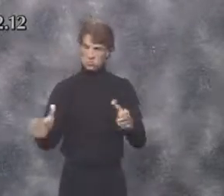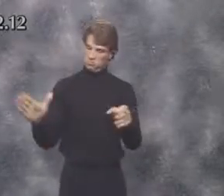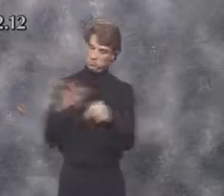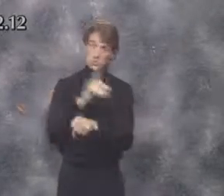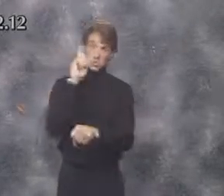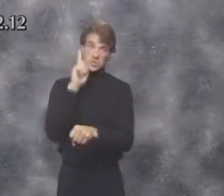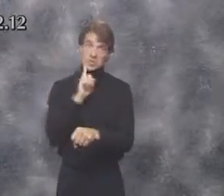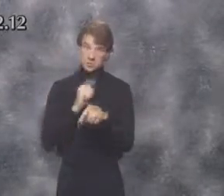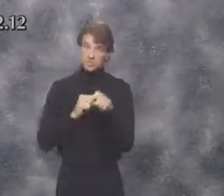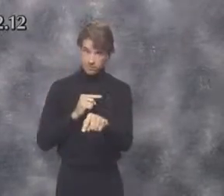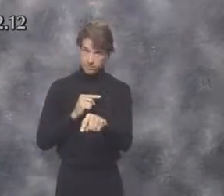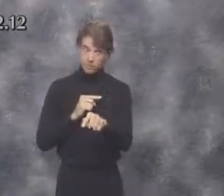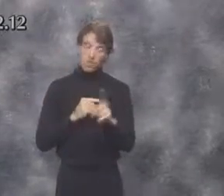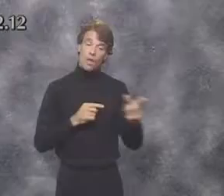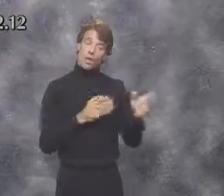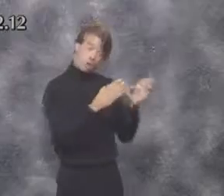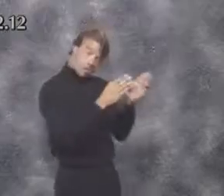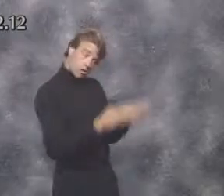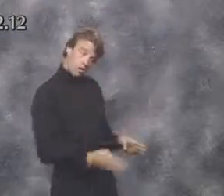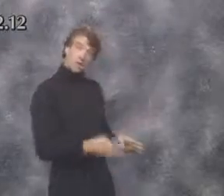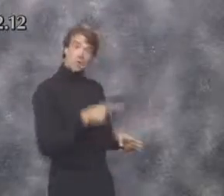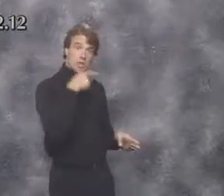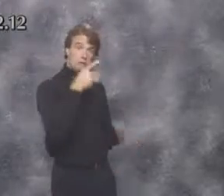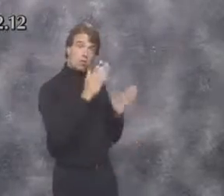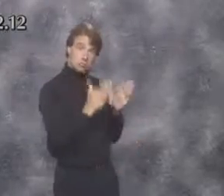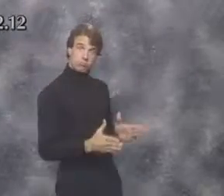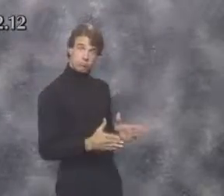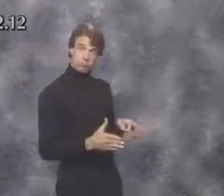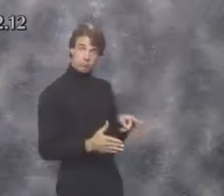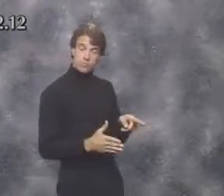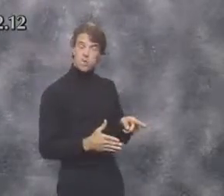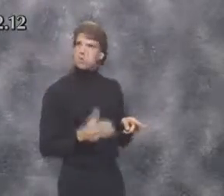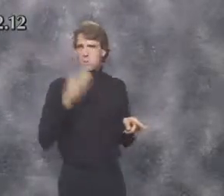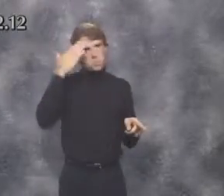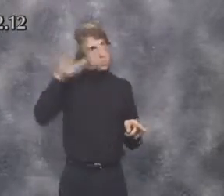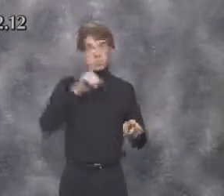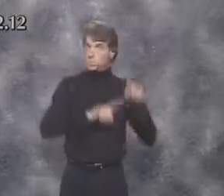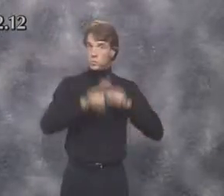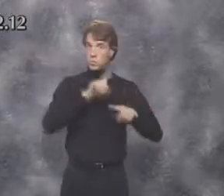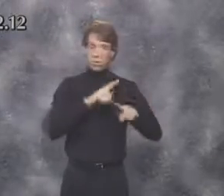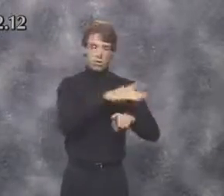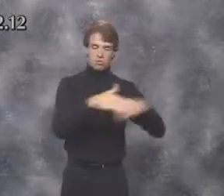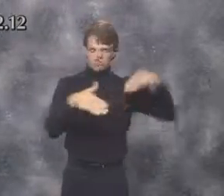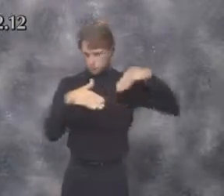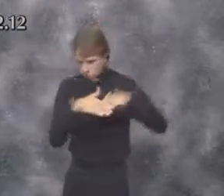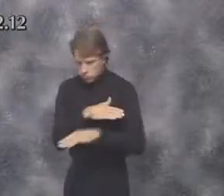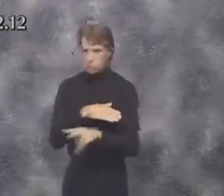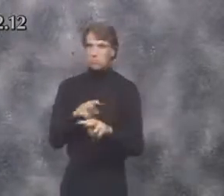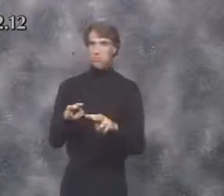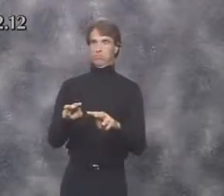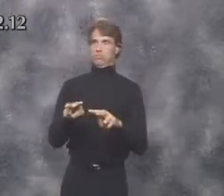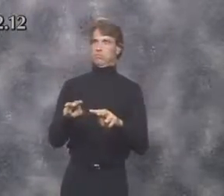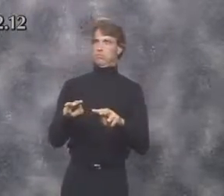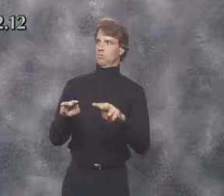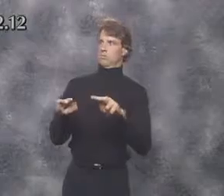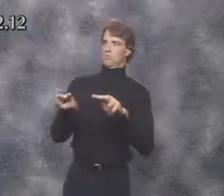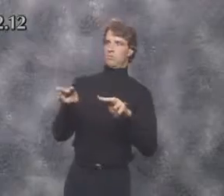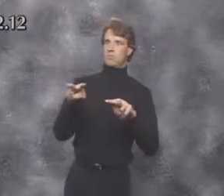now, suppose that you take that same room full of deaf people and a hearing person who knows no sign